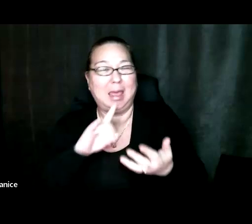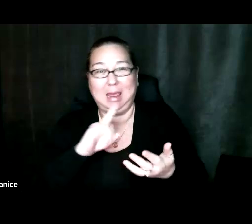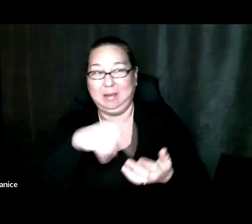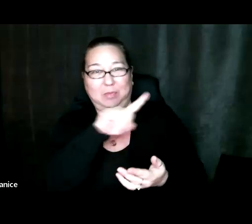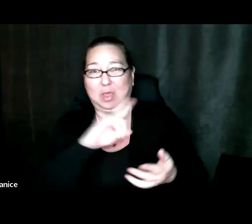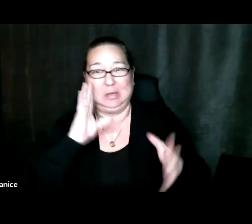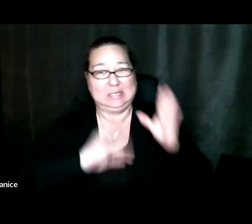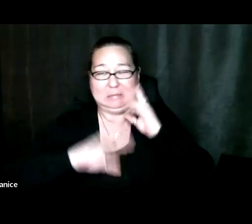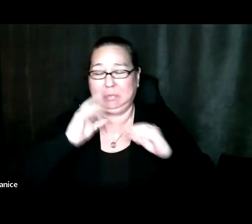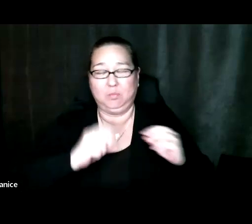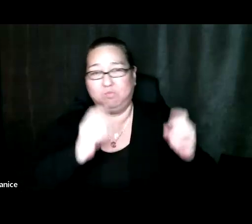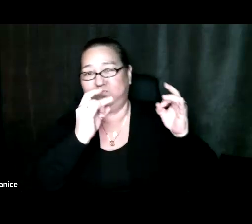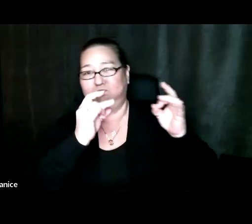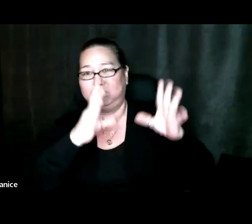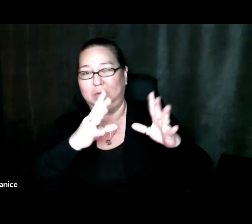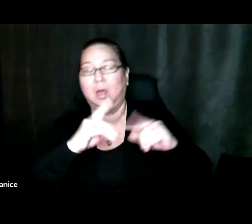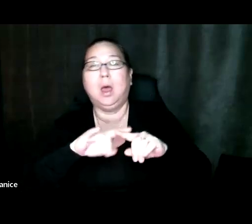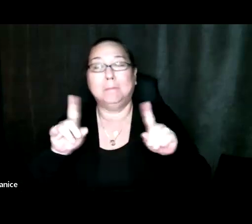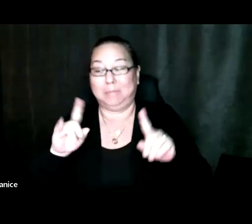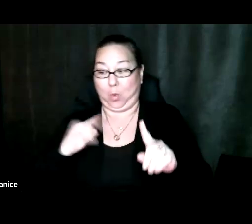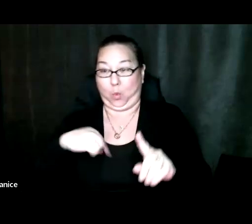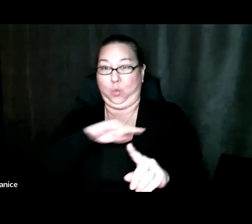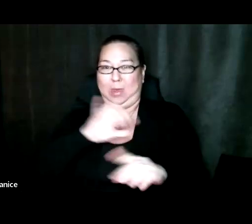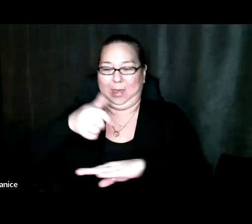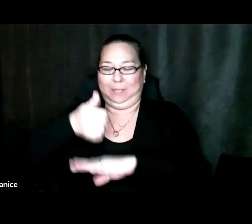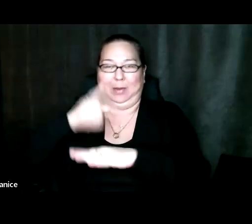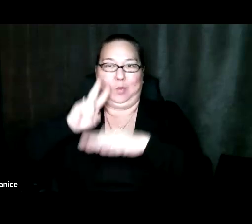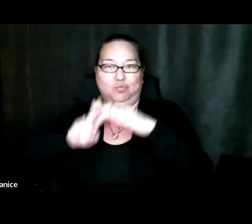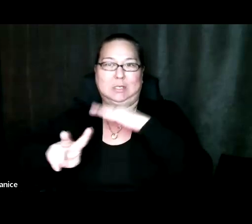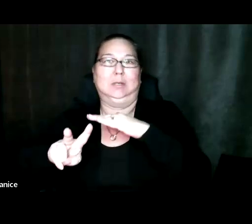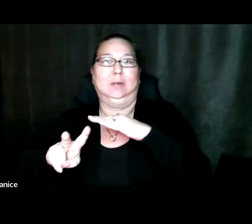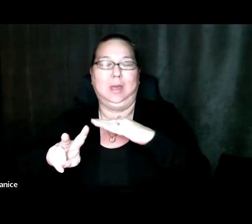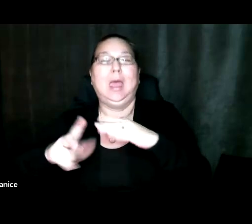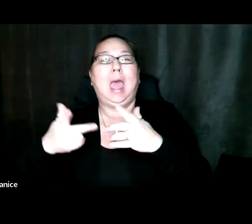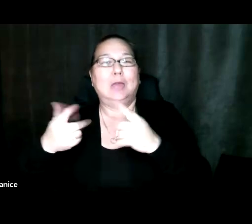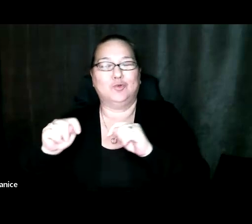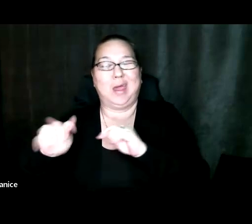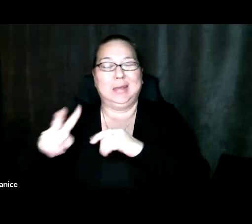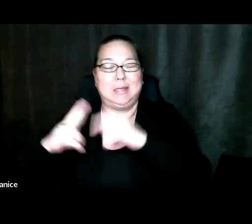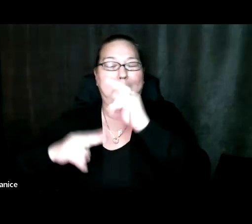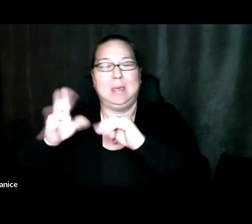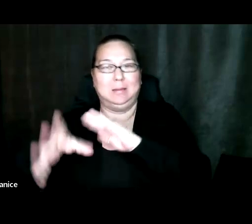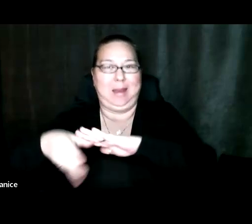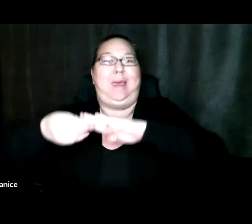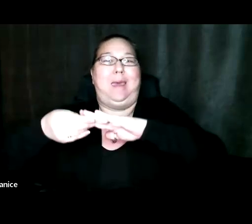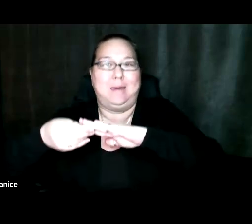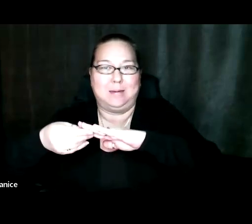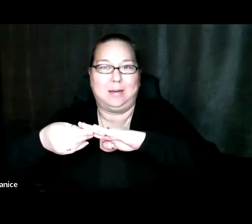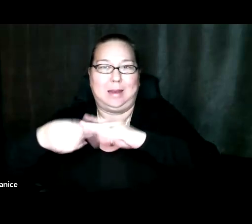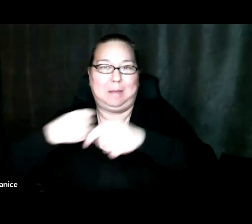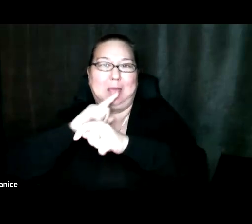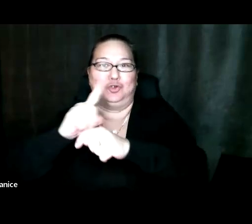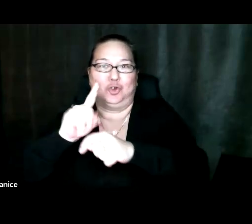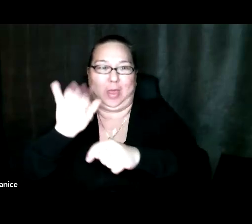able to give us funding to actually build in and insulate some of those very things. So we're pretty much through the